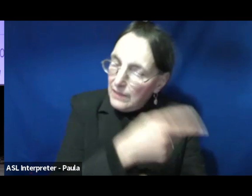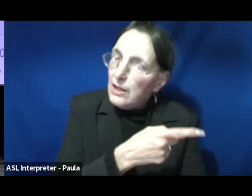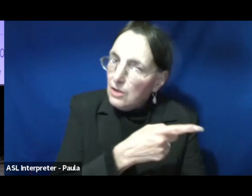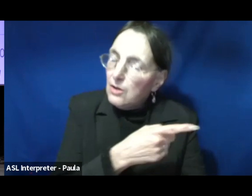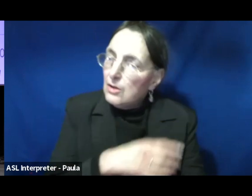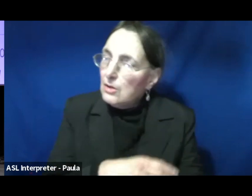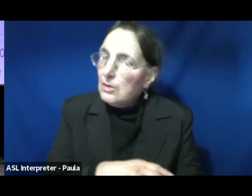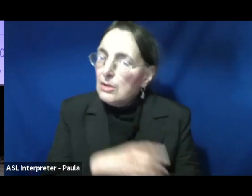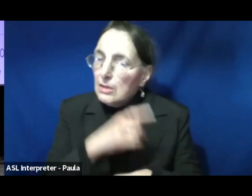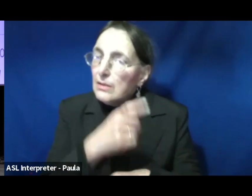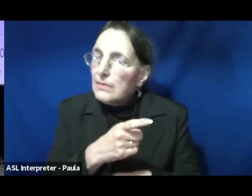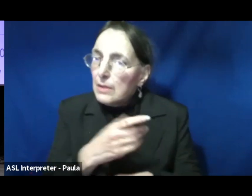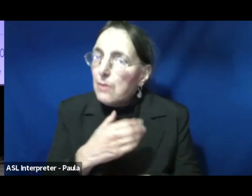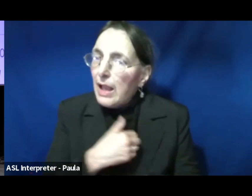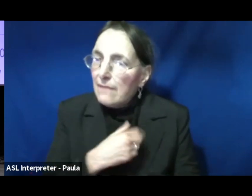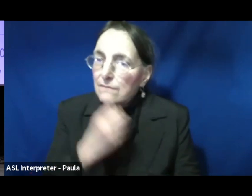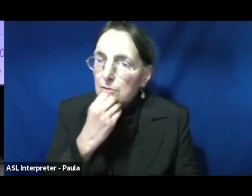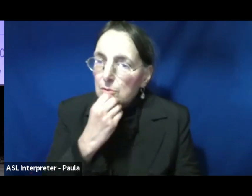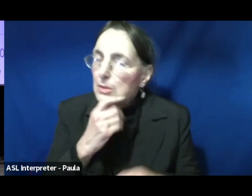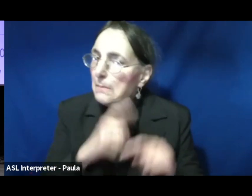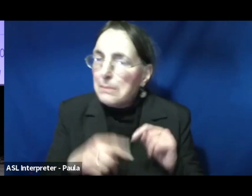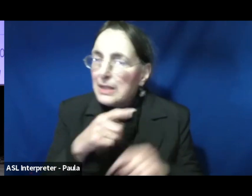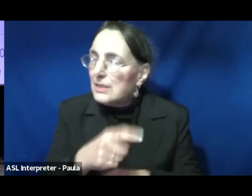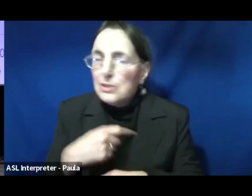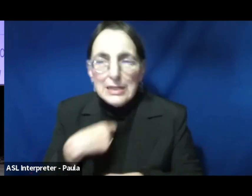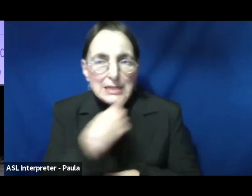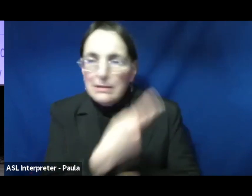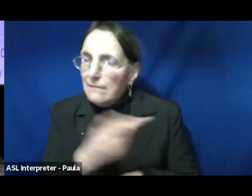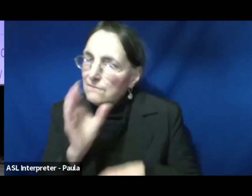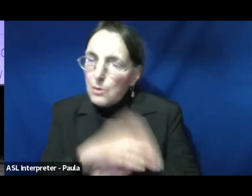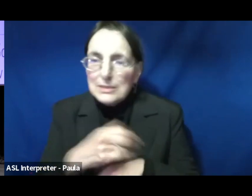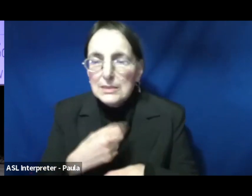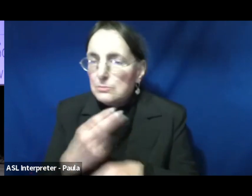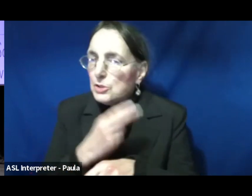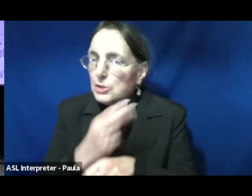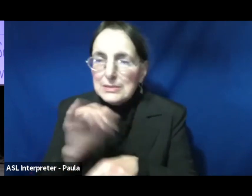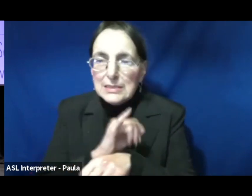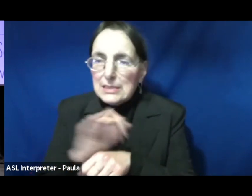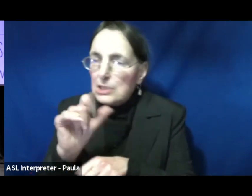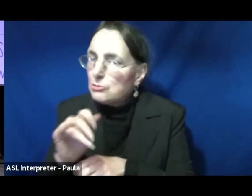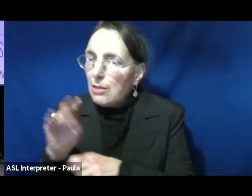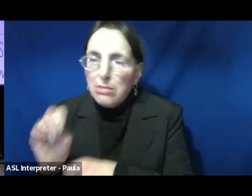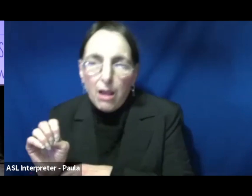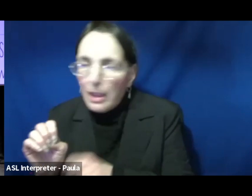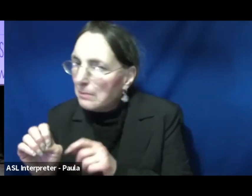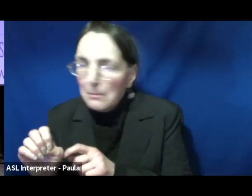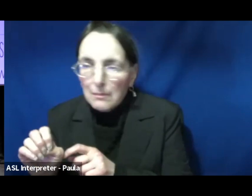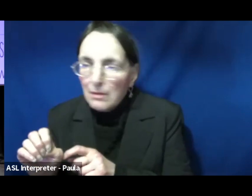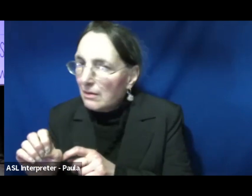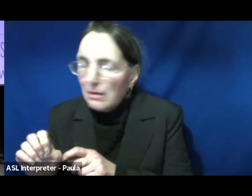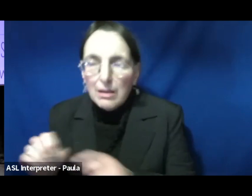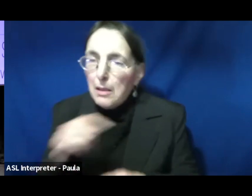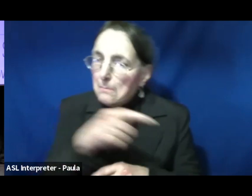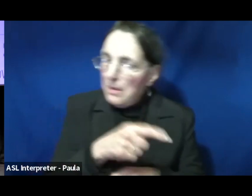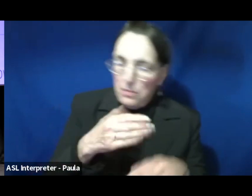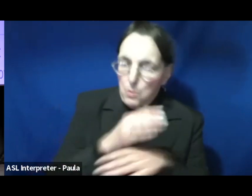They will not be waiting for industrial lime, right? And they will have food, because that ash will help them unlock the nutrients in the